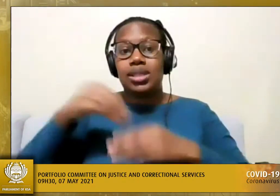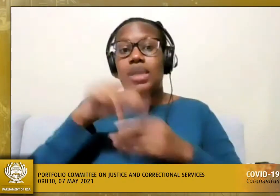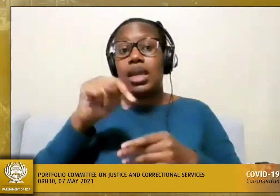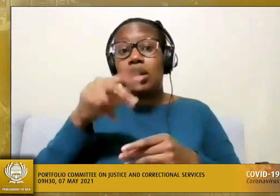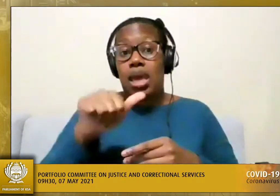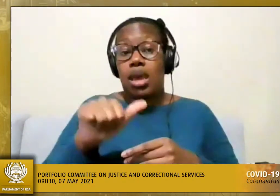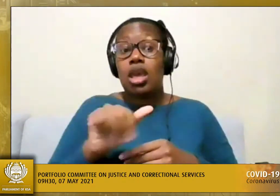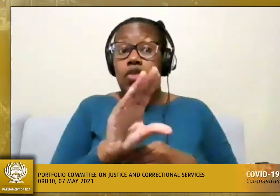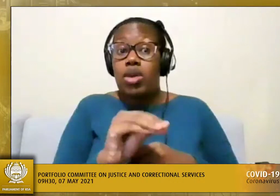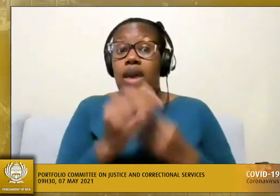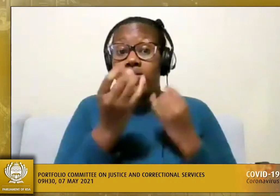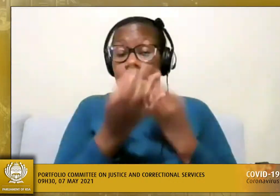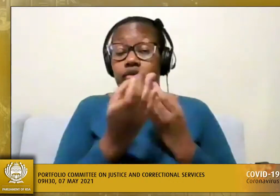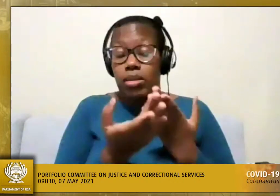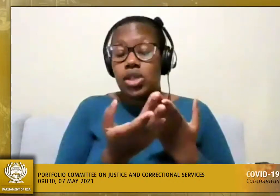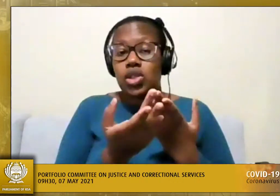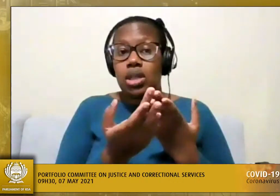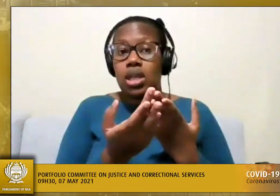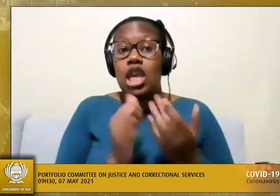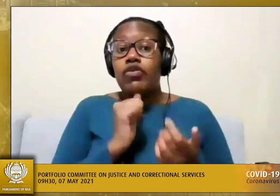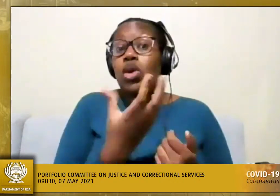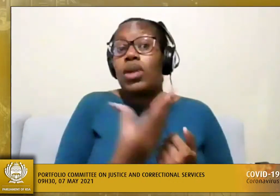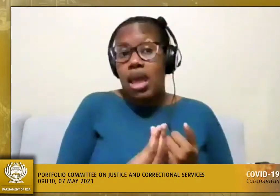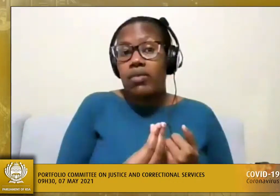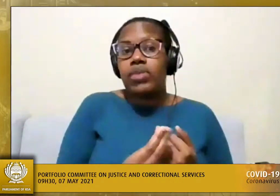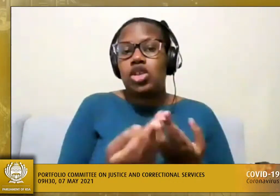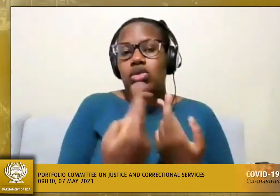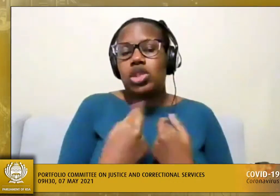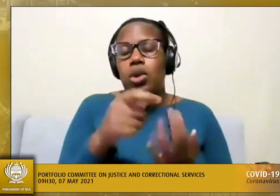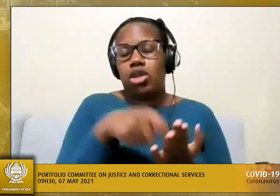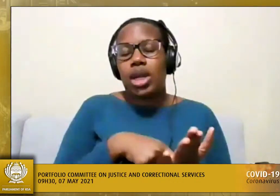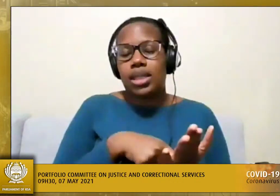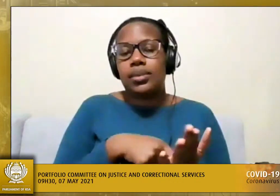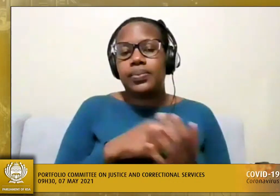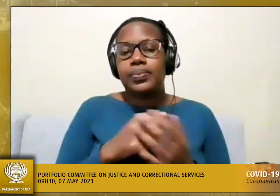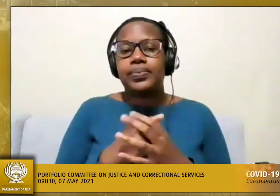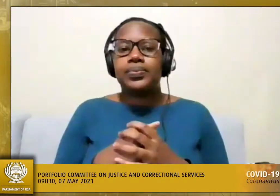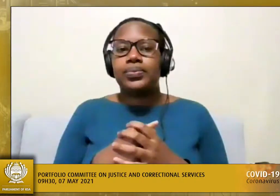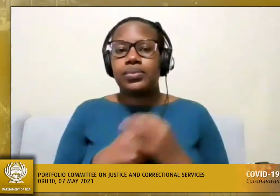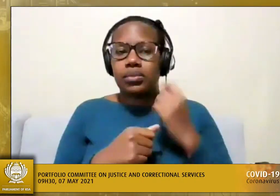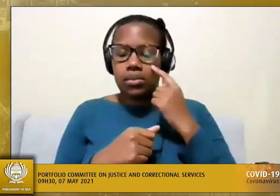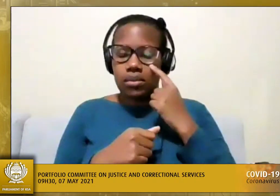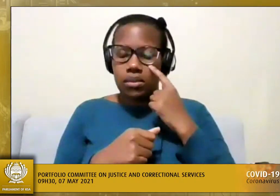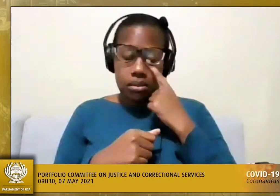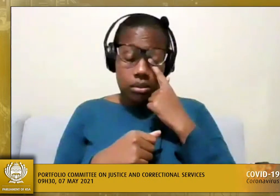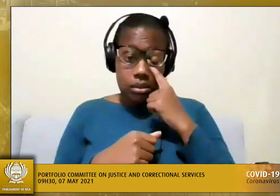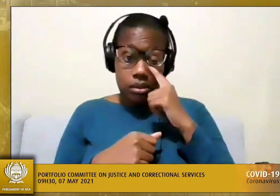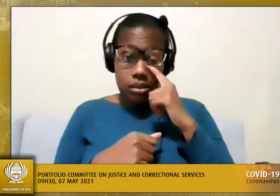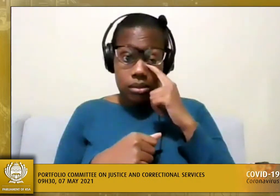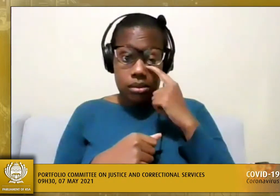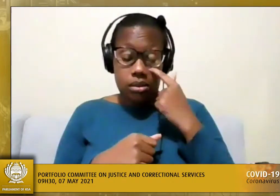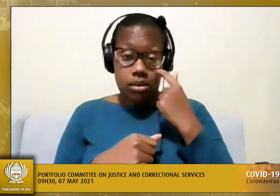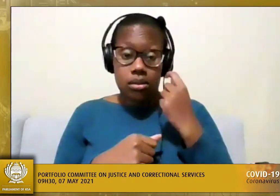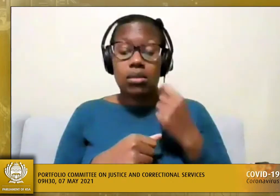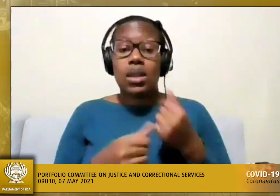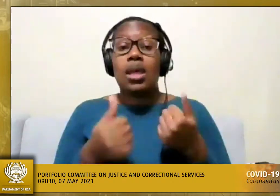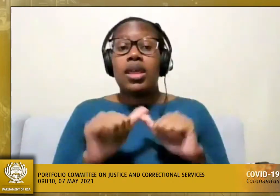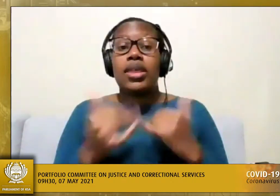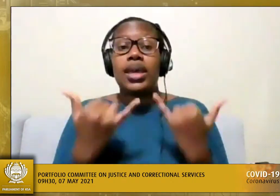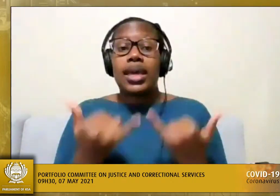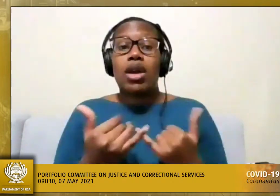you have that information to end and if you don't you can answer this in writing and um and then the current